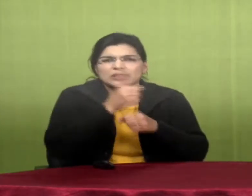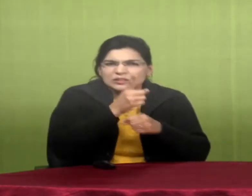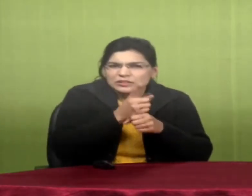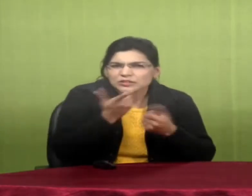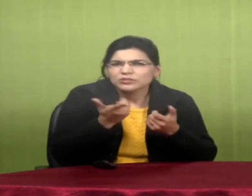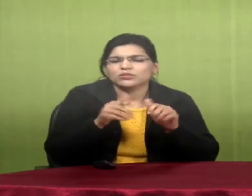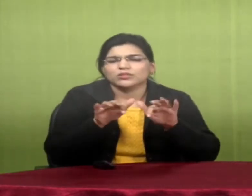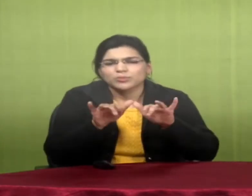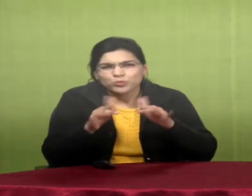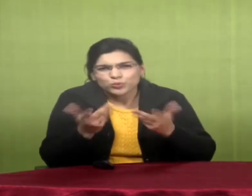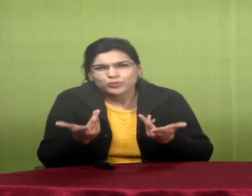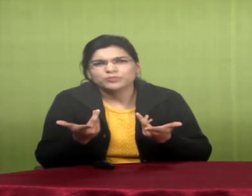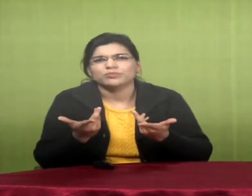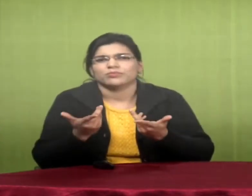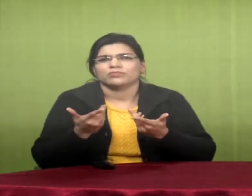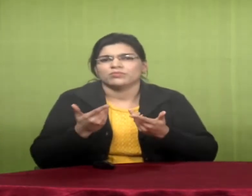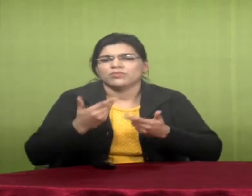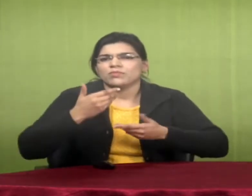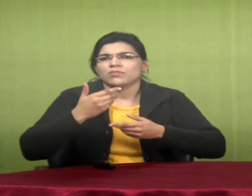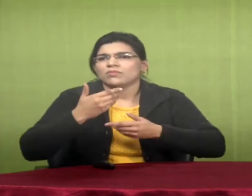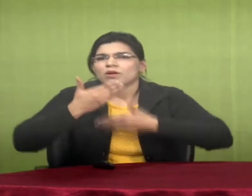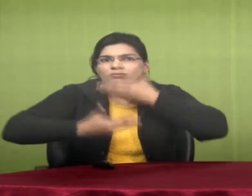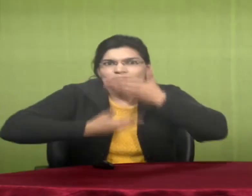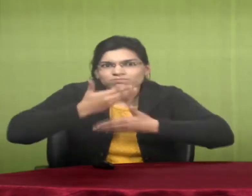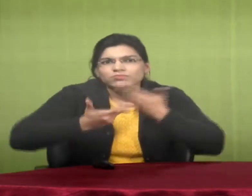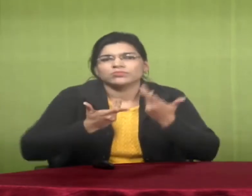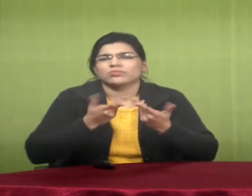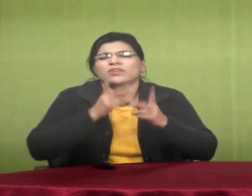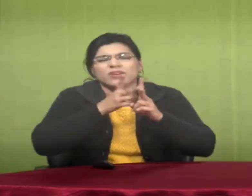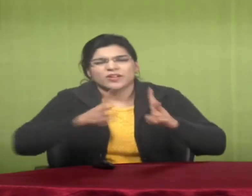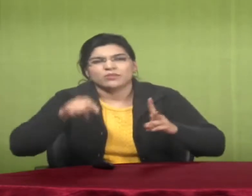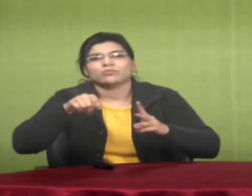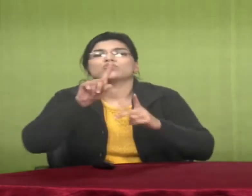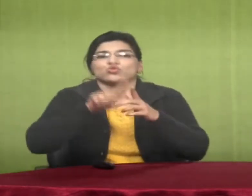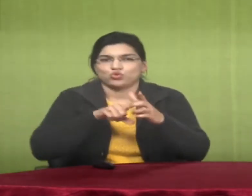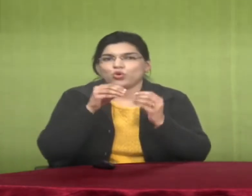There are different kind of careers like teaching,